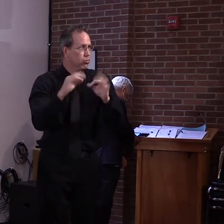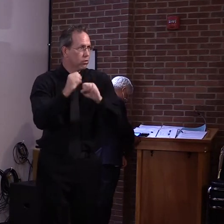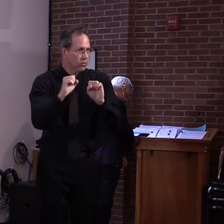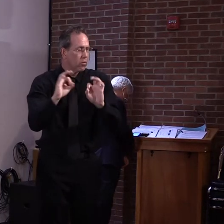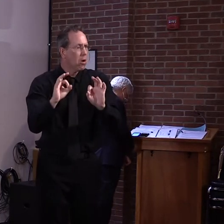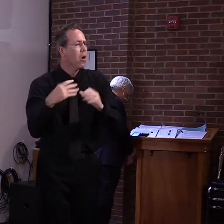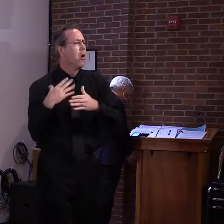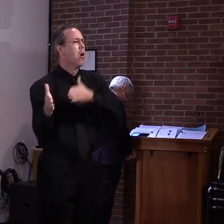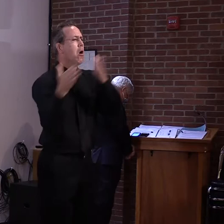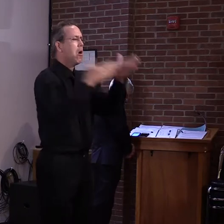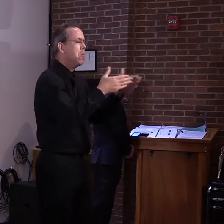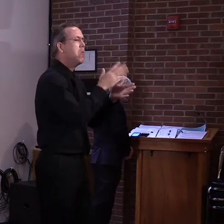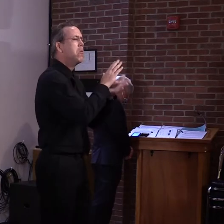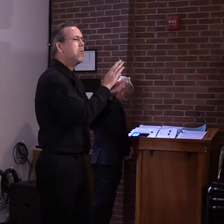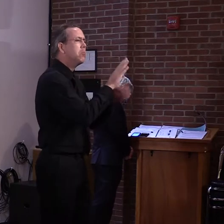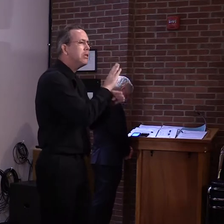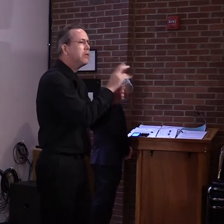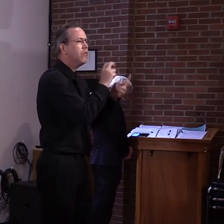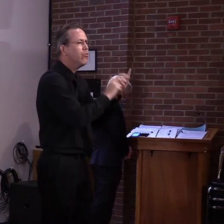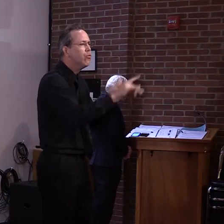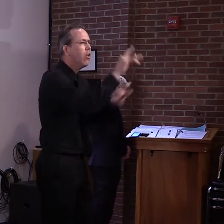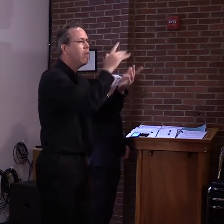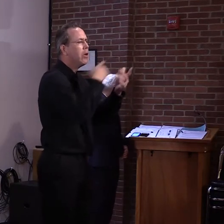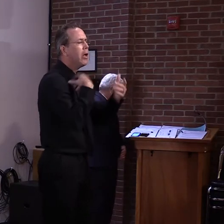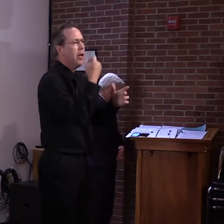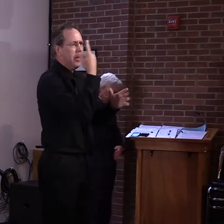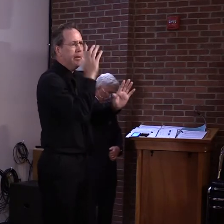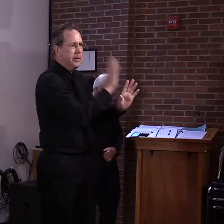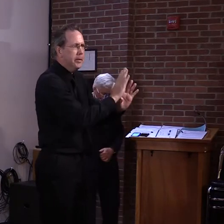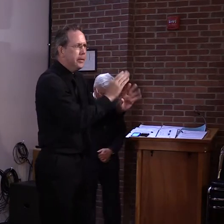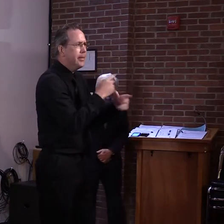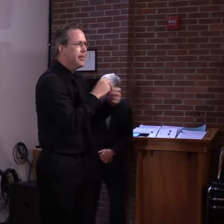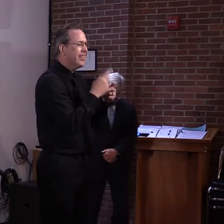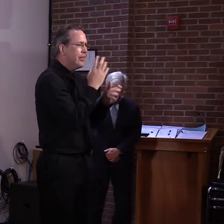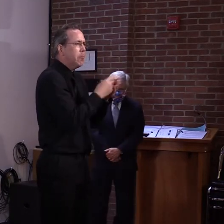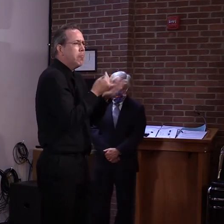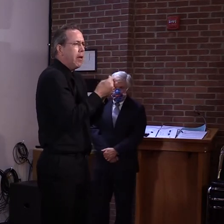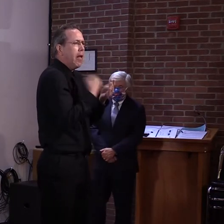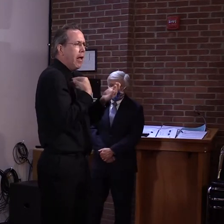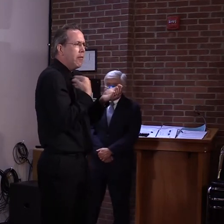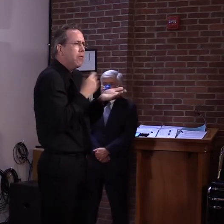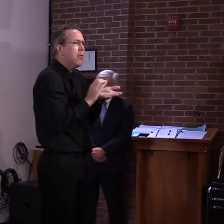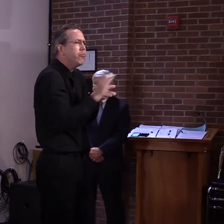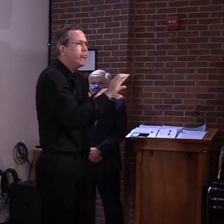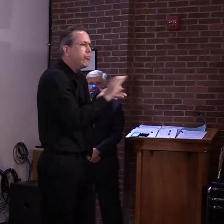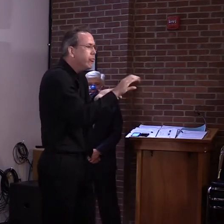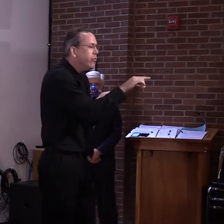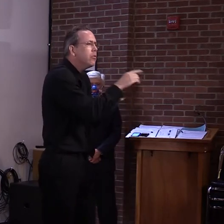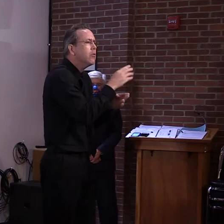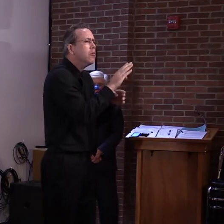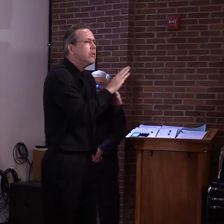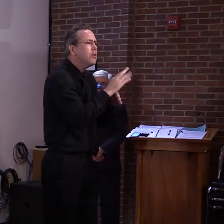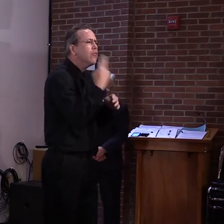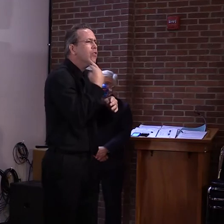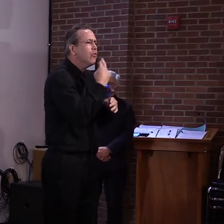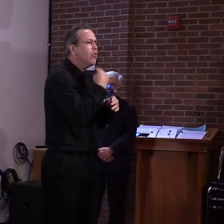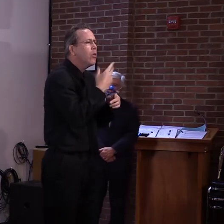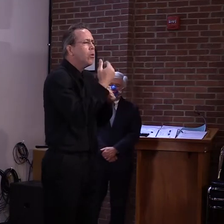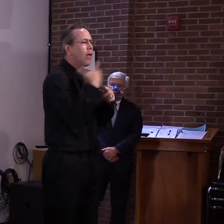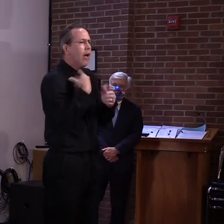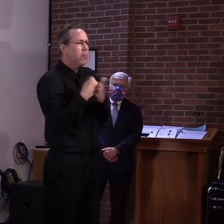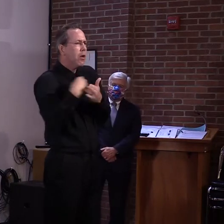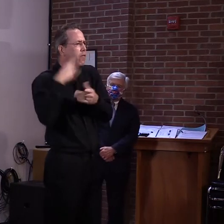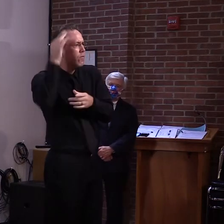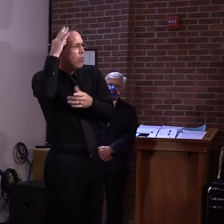give some aid, some assistance to those restaurants and lodging facilities so that they